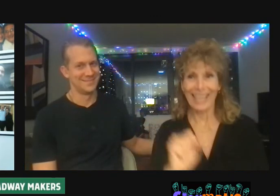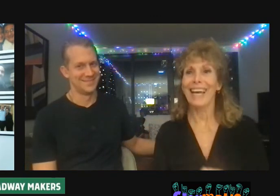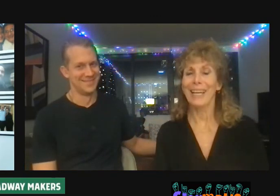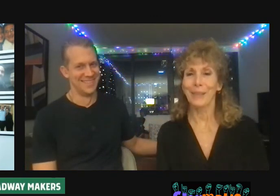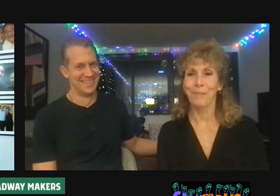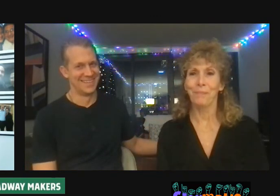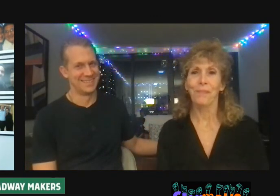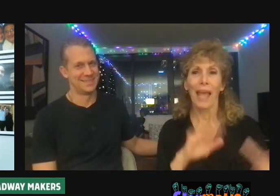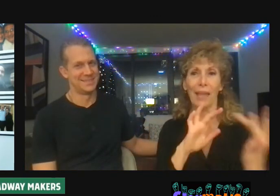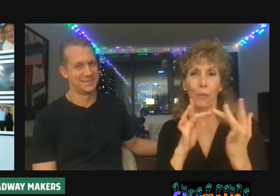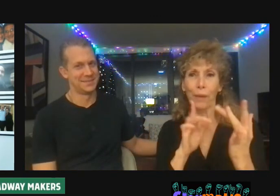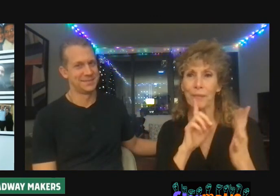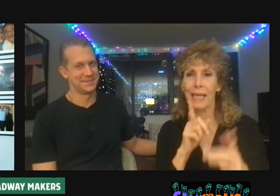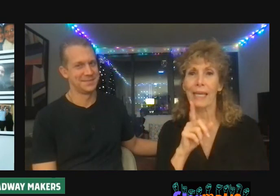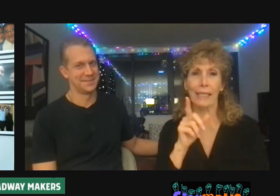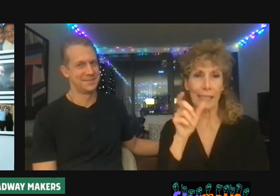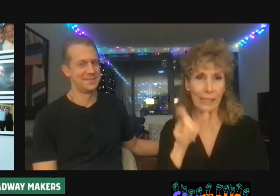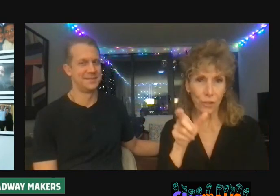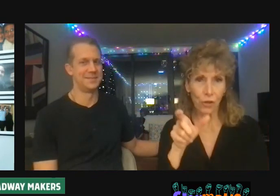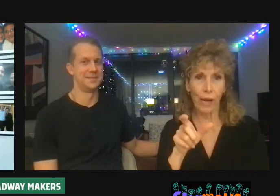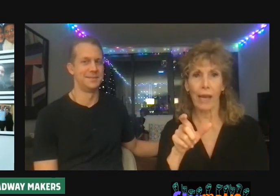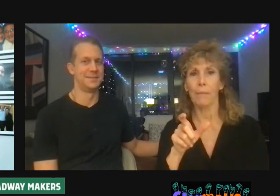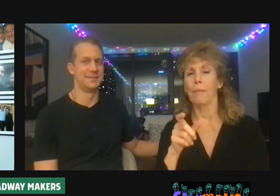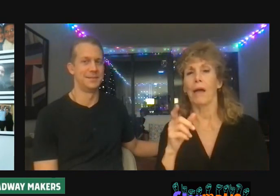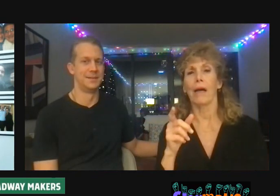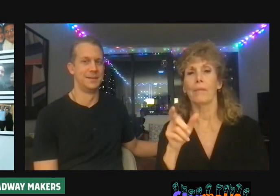Yes. At the website,